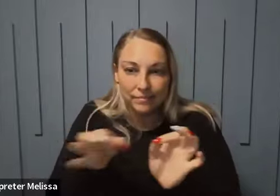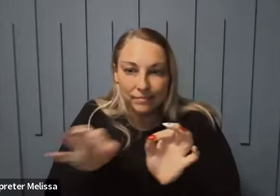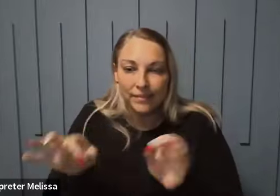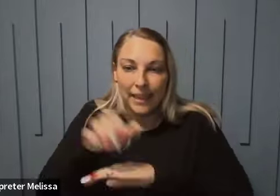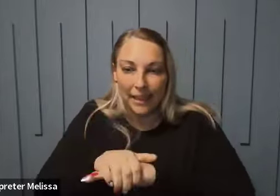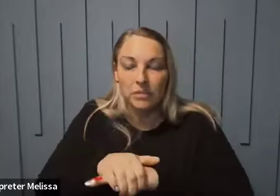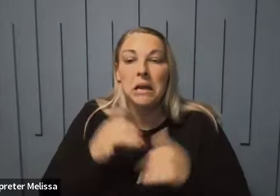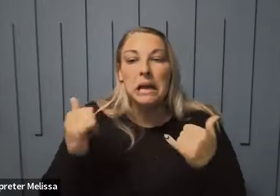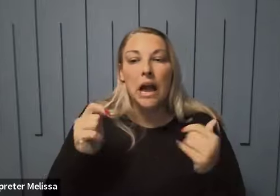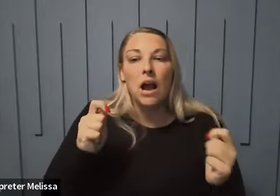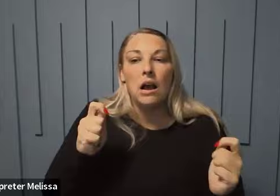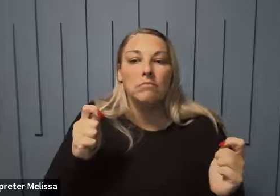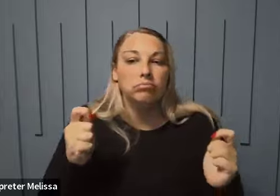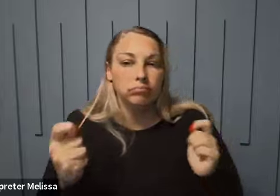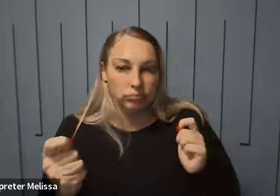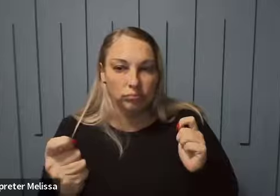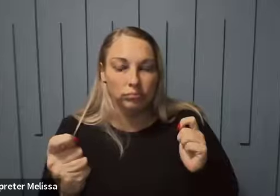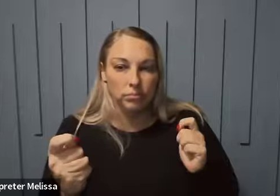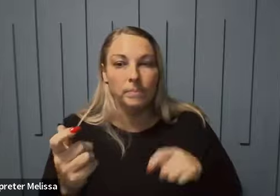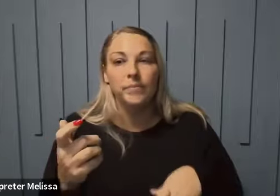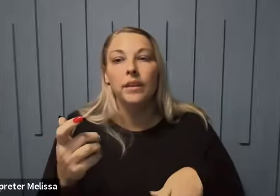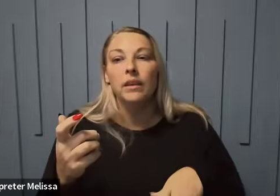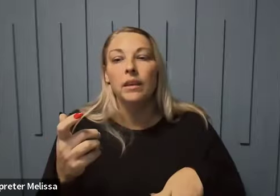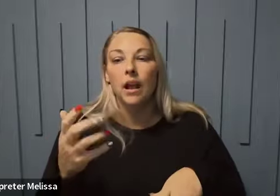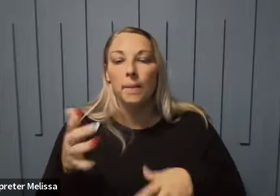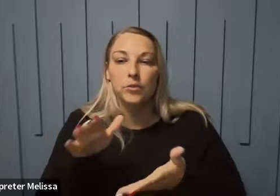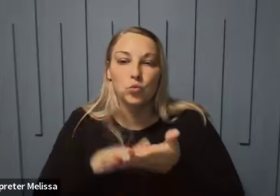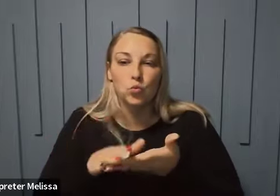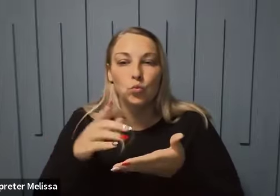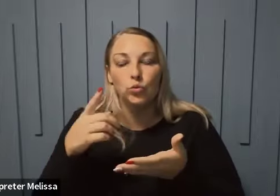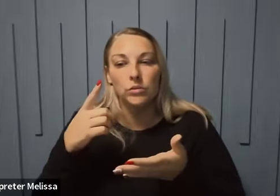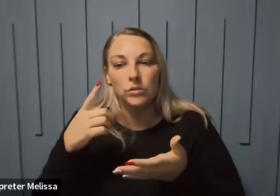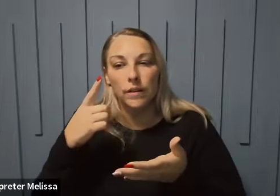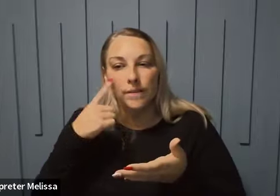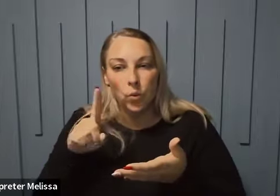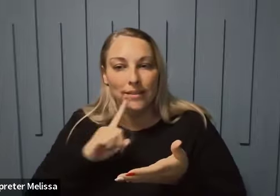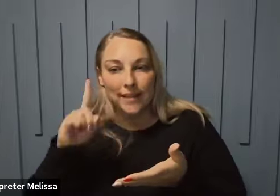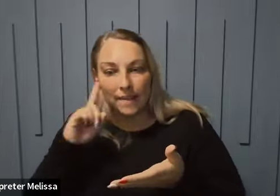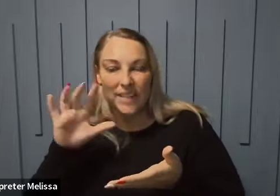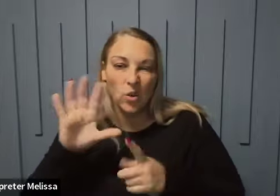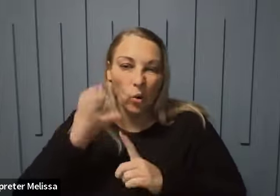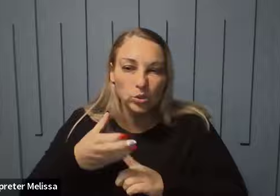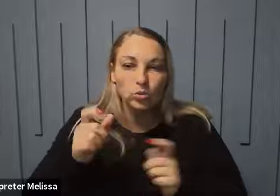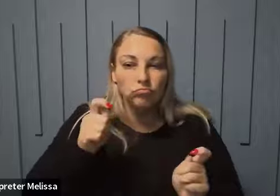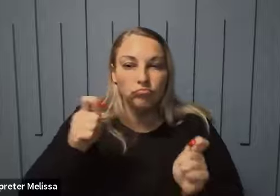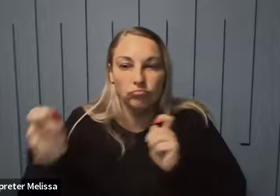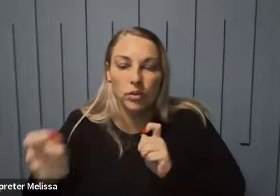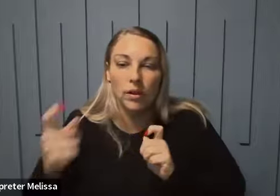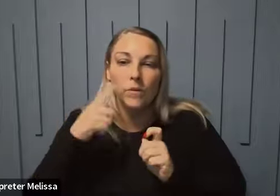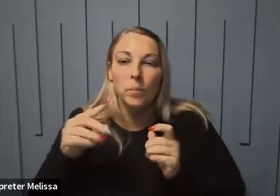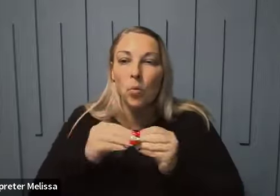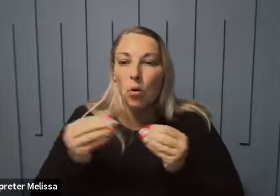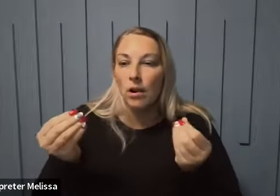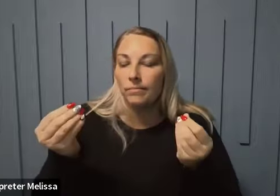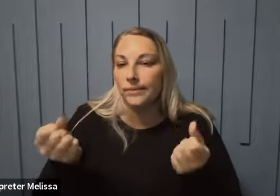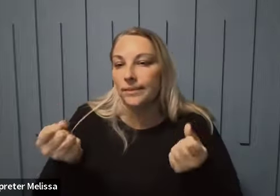we've really transitioned, especially at schools for the deaf and culturally, to using American Sign Language for more fluid communication with deaf and